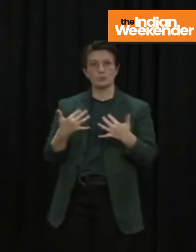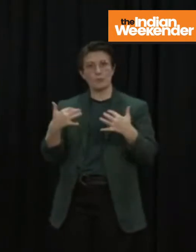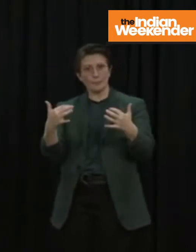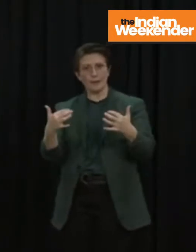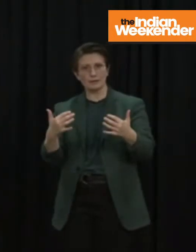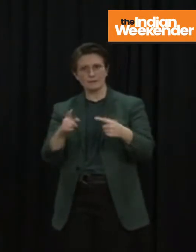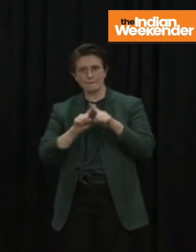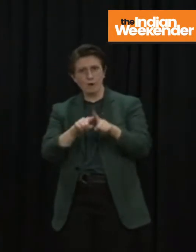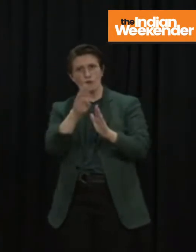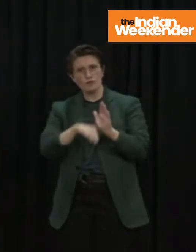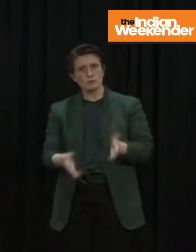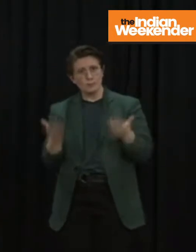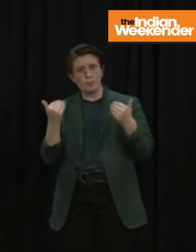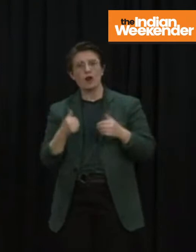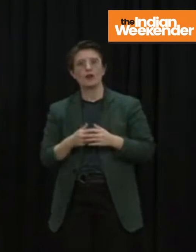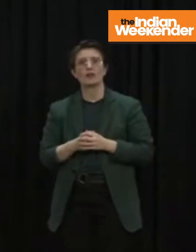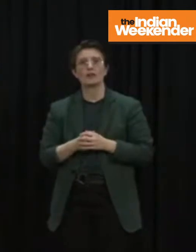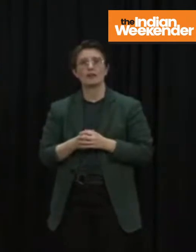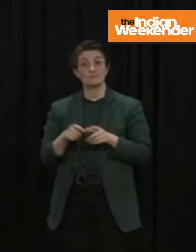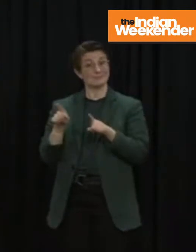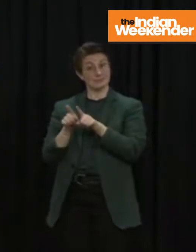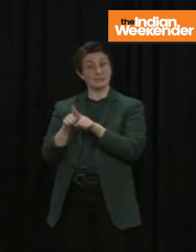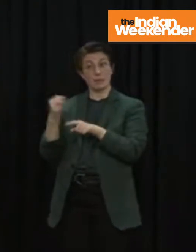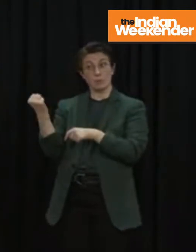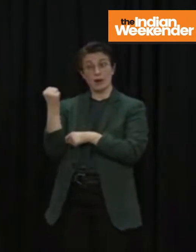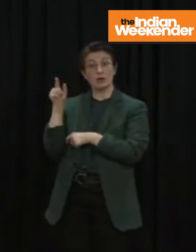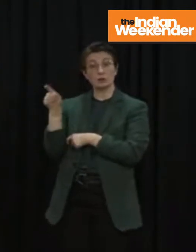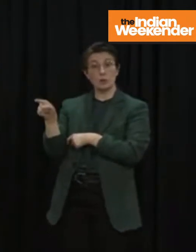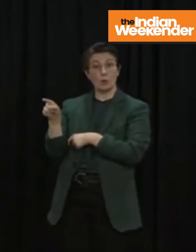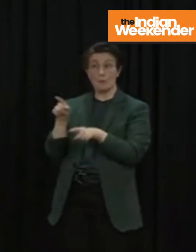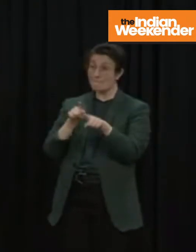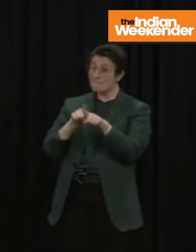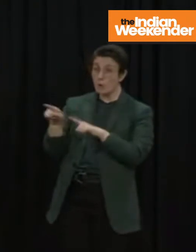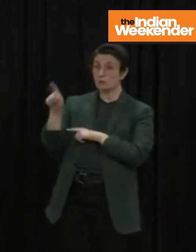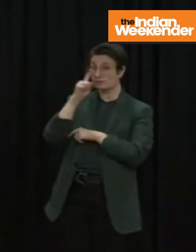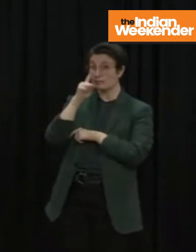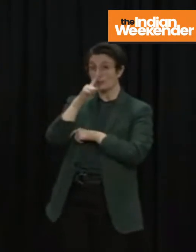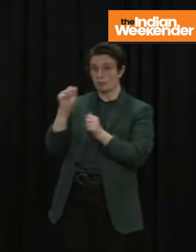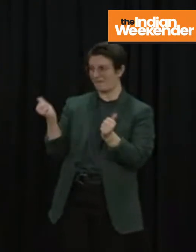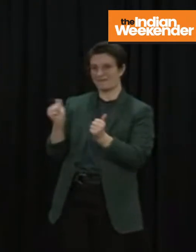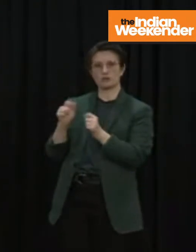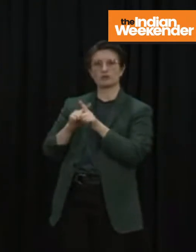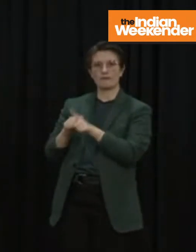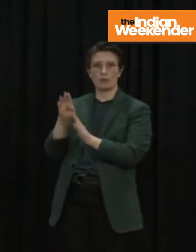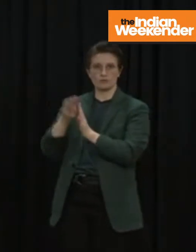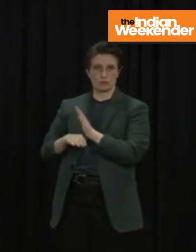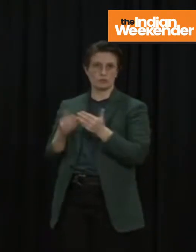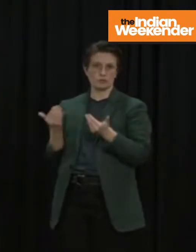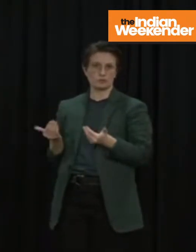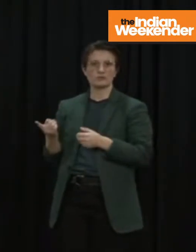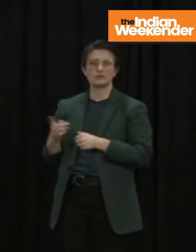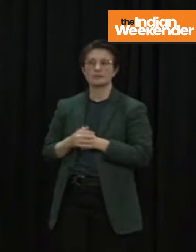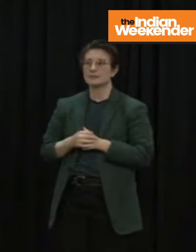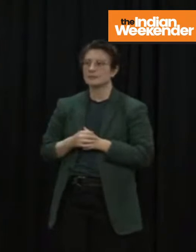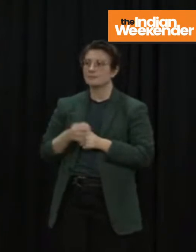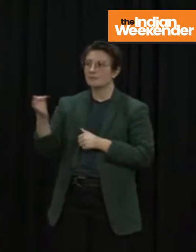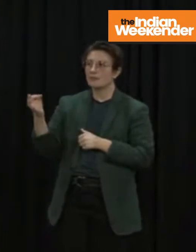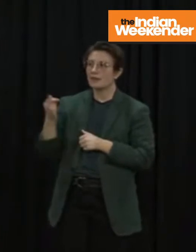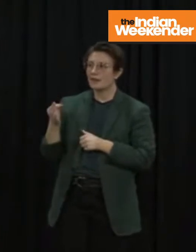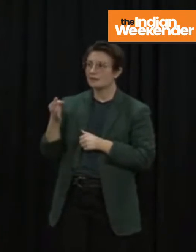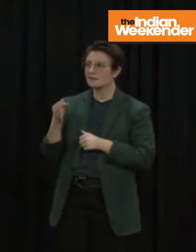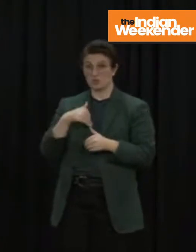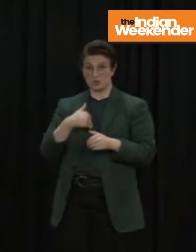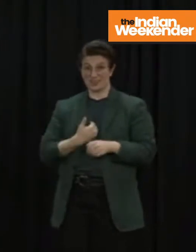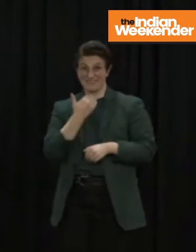we do see that people are, by and large, following the rules. What level of staffing they do require at the checkpoints? Look, those are ultimately matters for